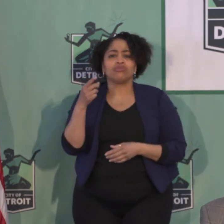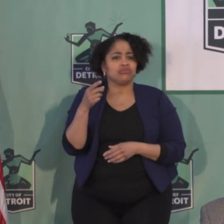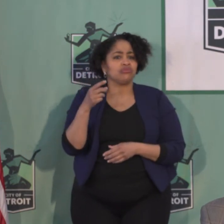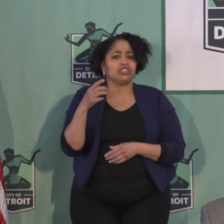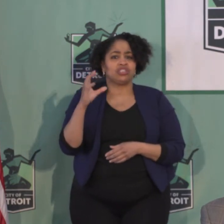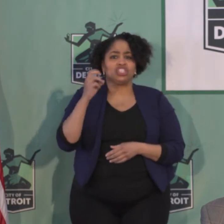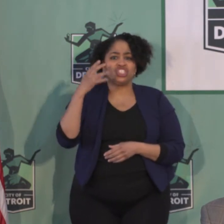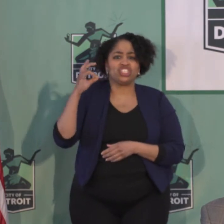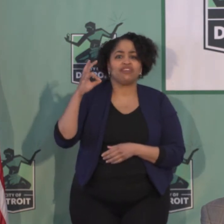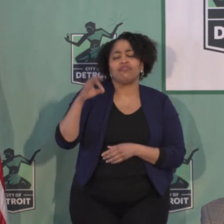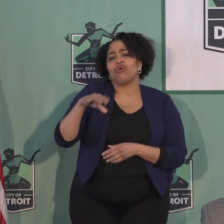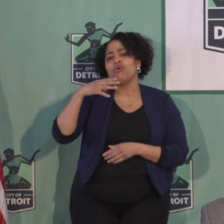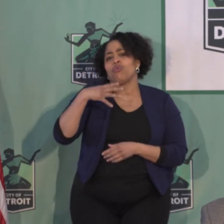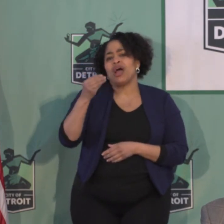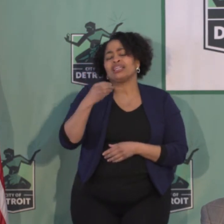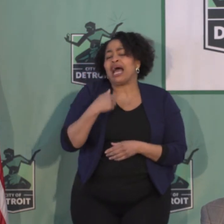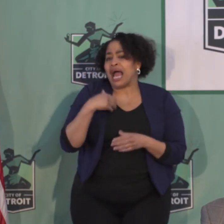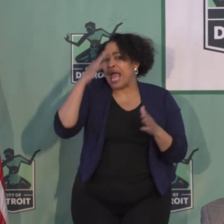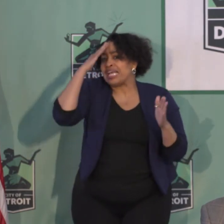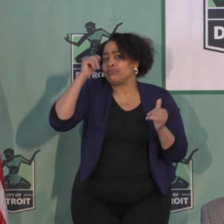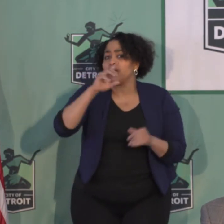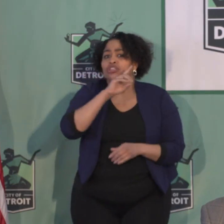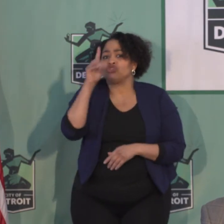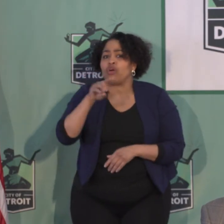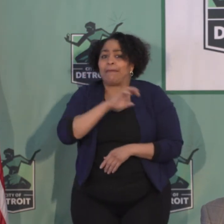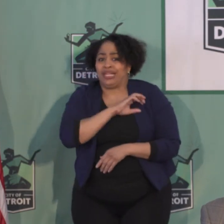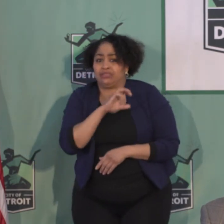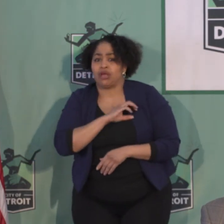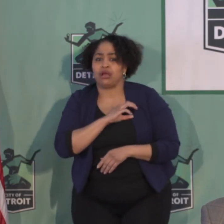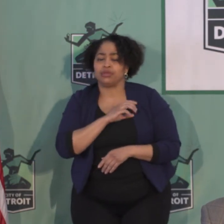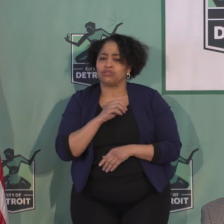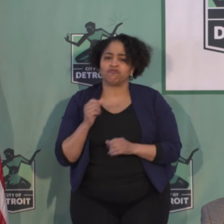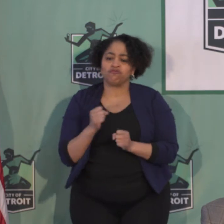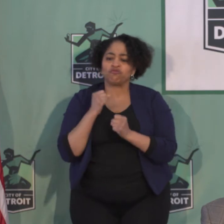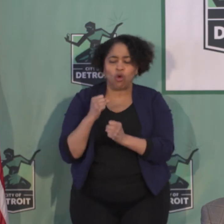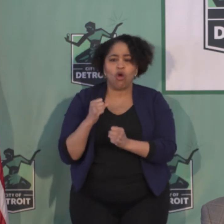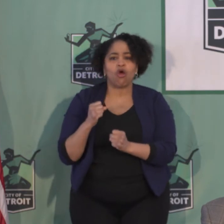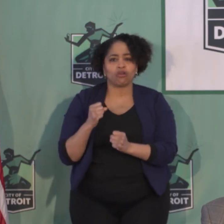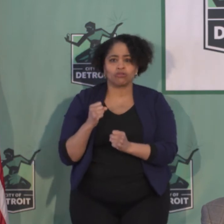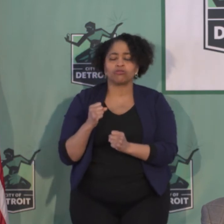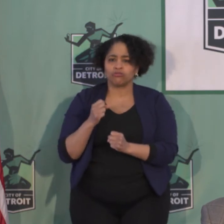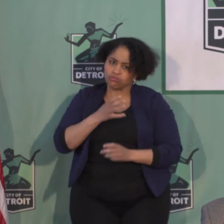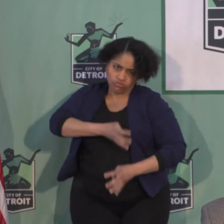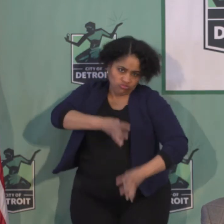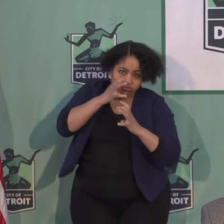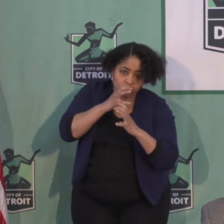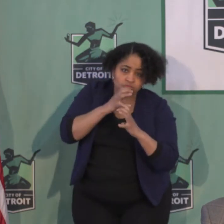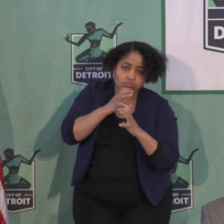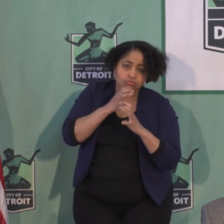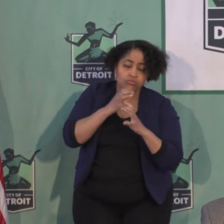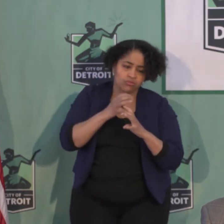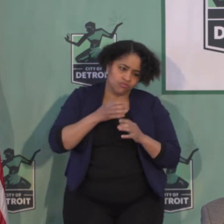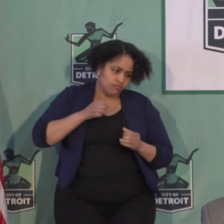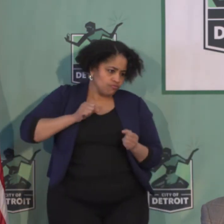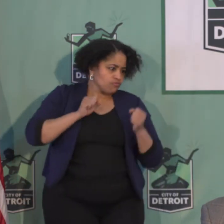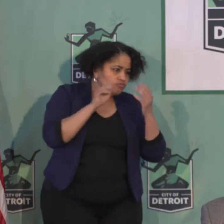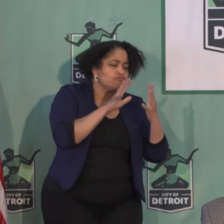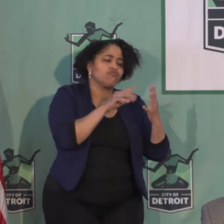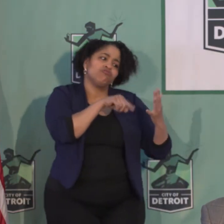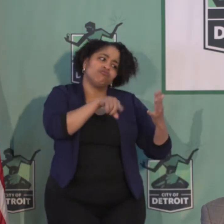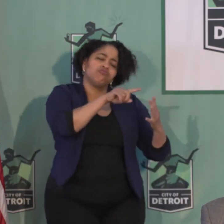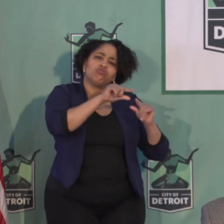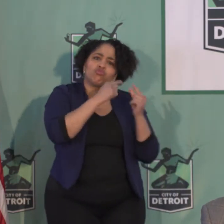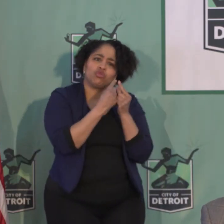I expect the Detroit Police Department to be very strong in dealing with groups that are gathered that